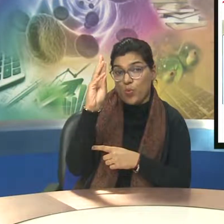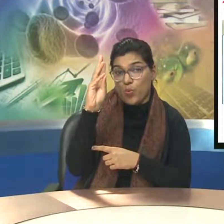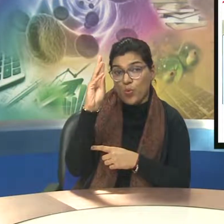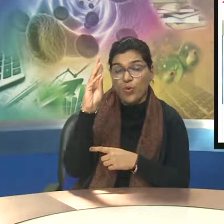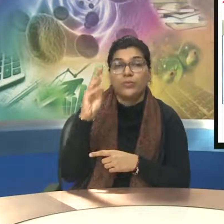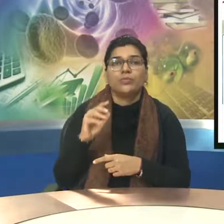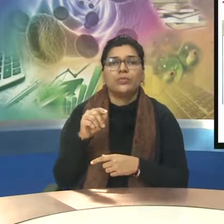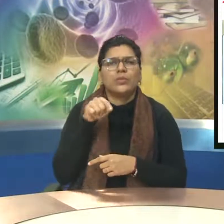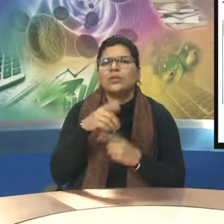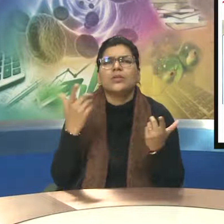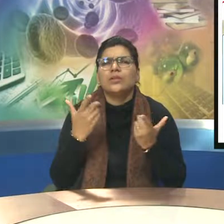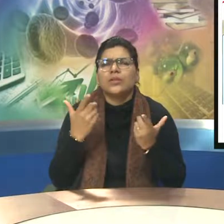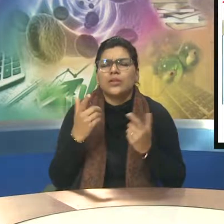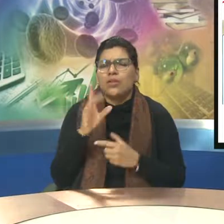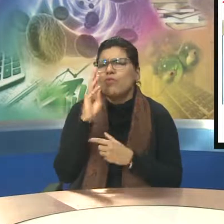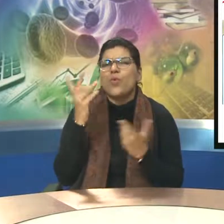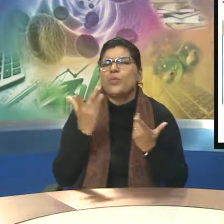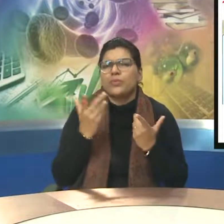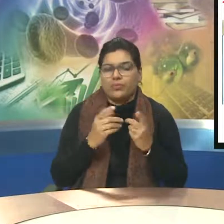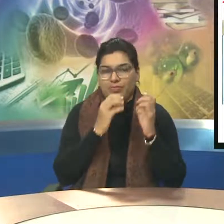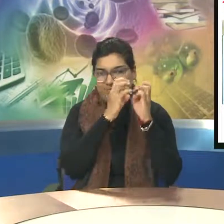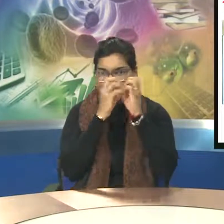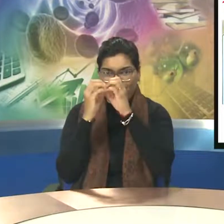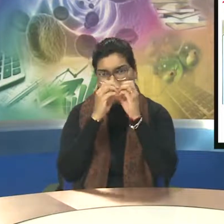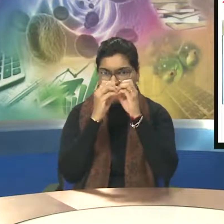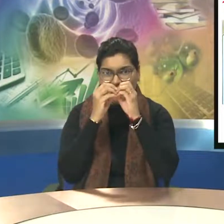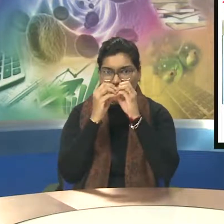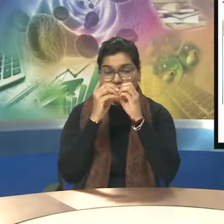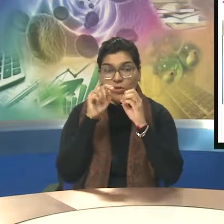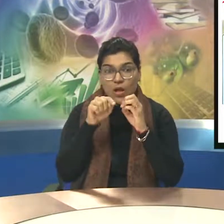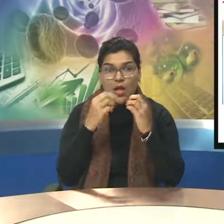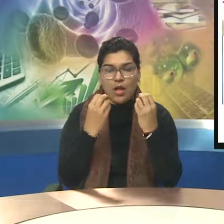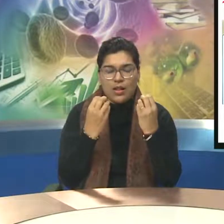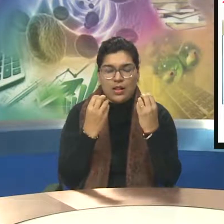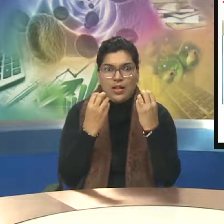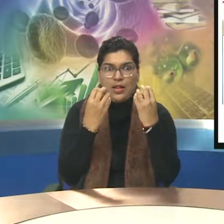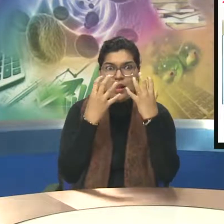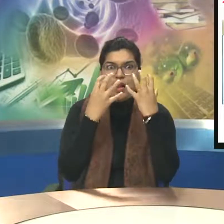that particular point, that is called underline.